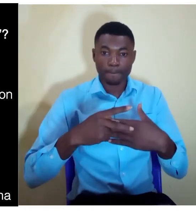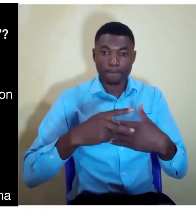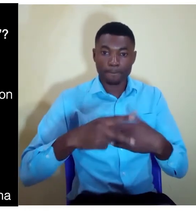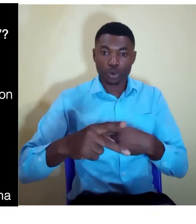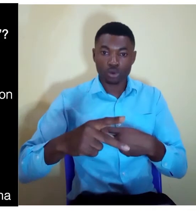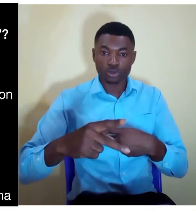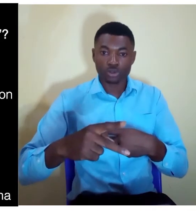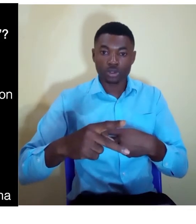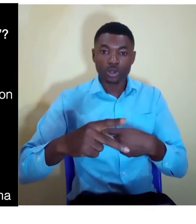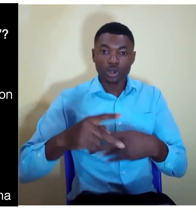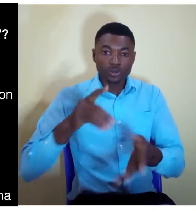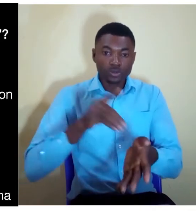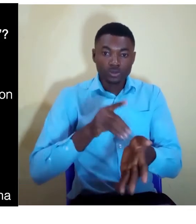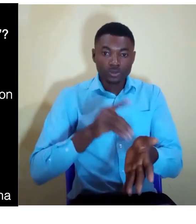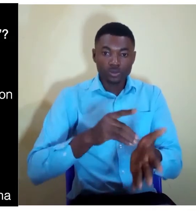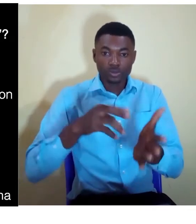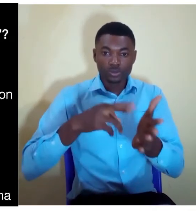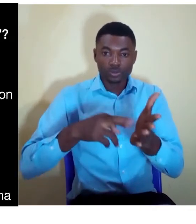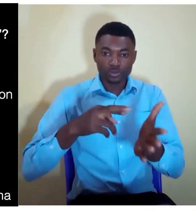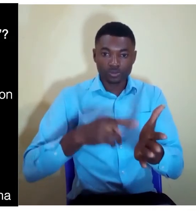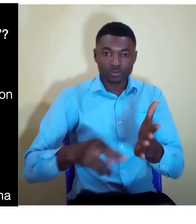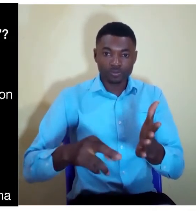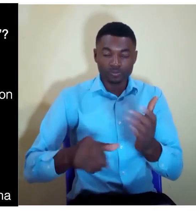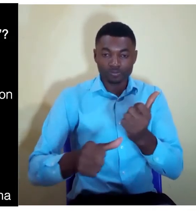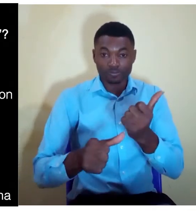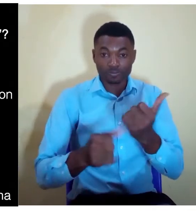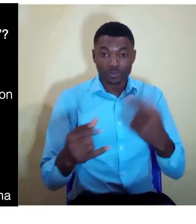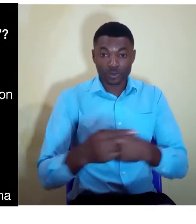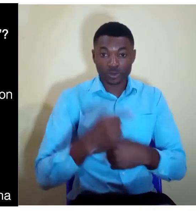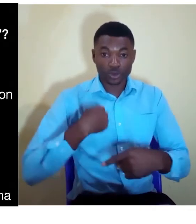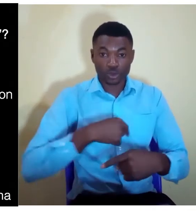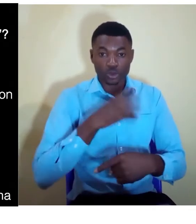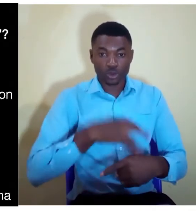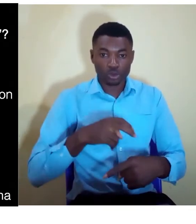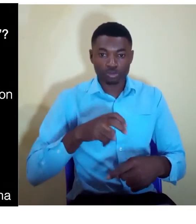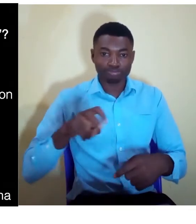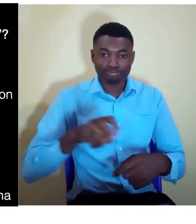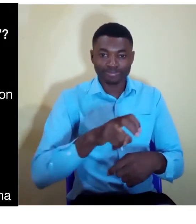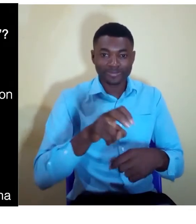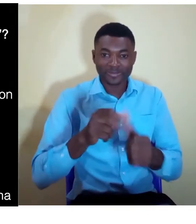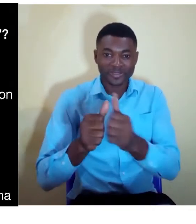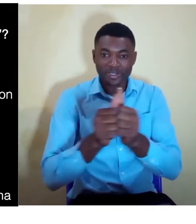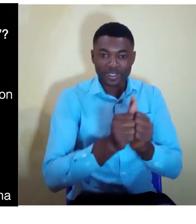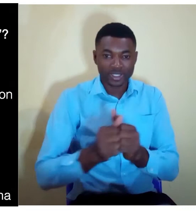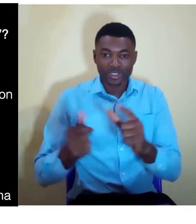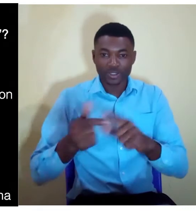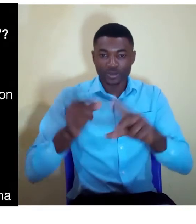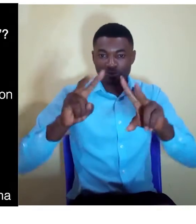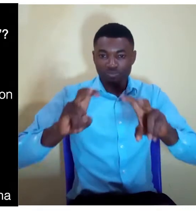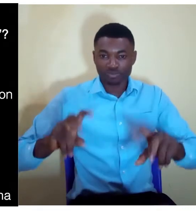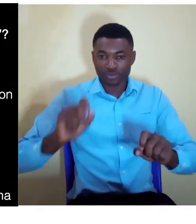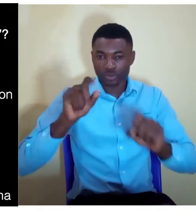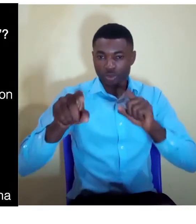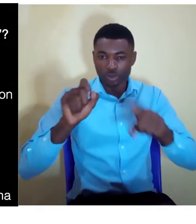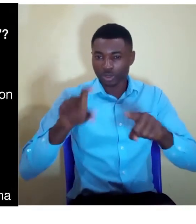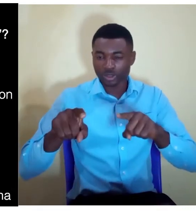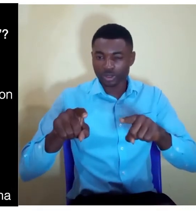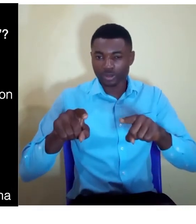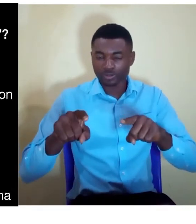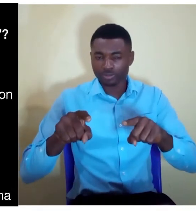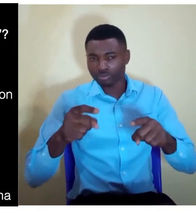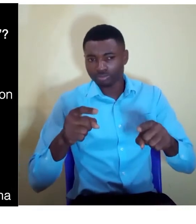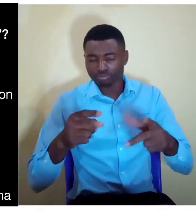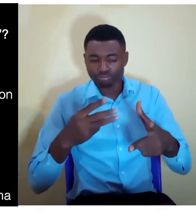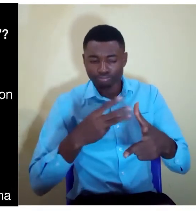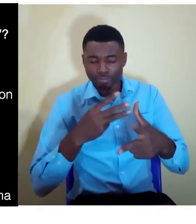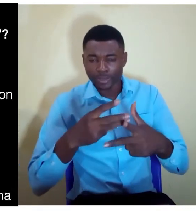postdoctoral research associate. Today, we will journey together to explore a question as to whether Dr. Andrew